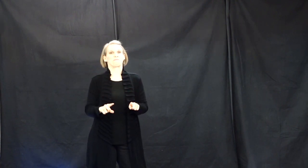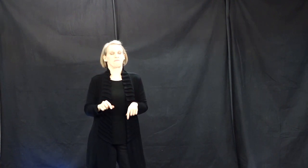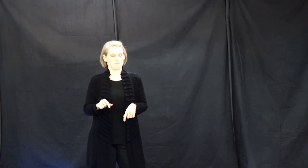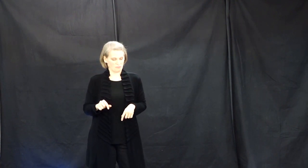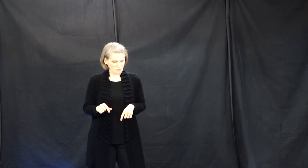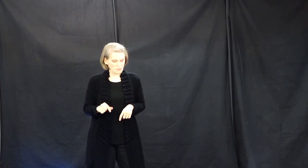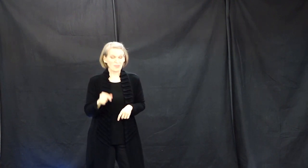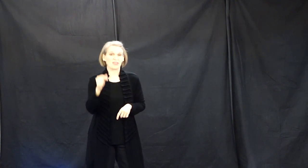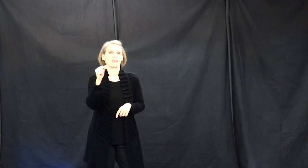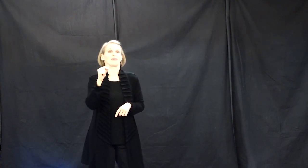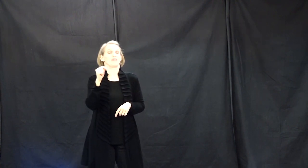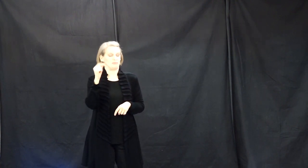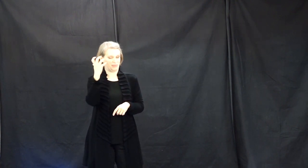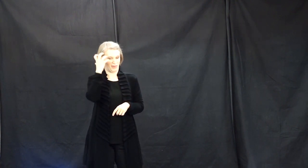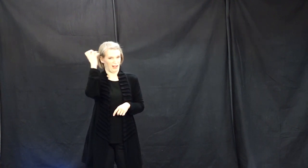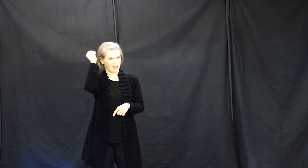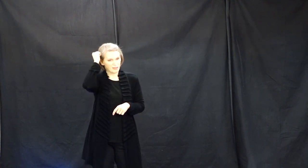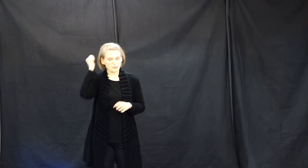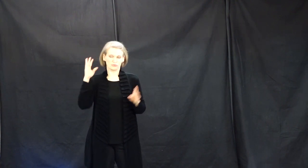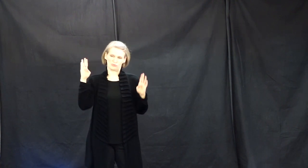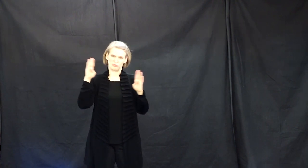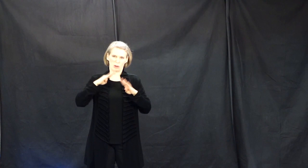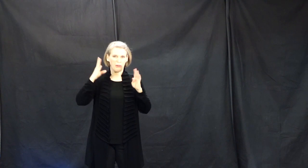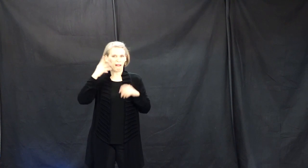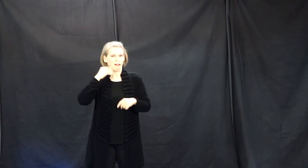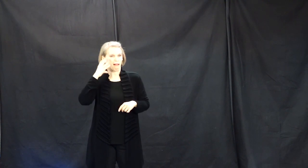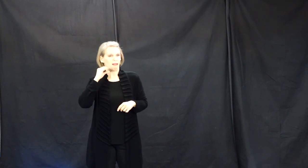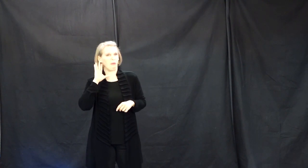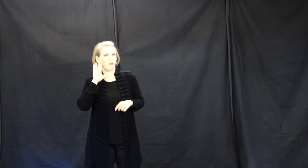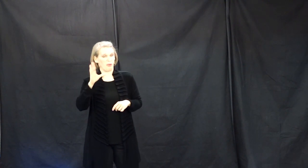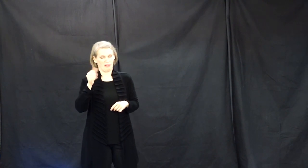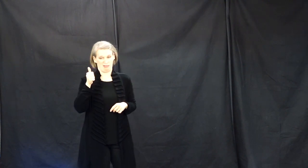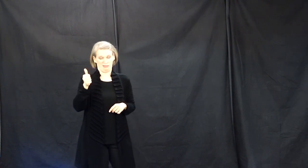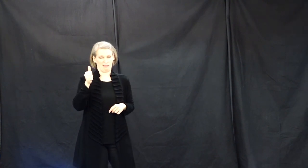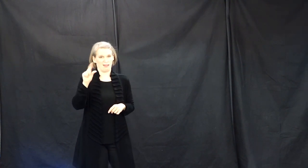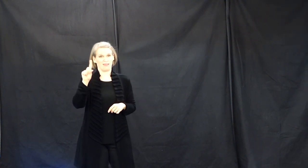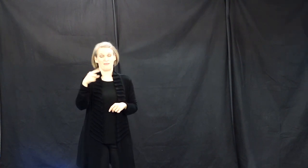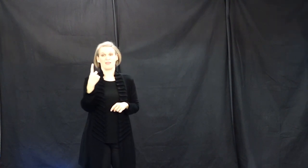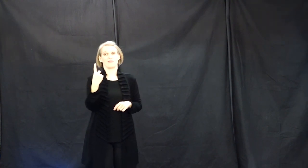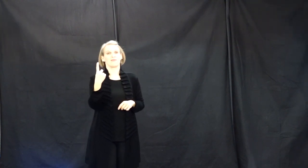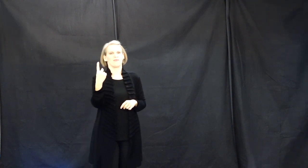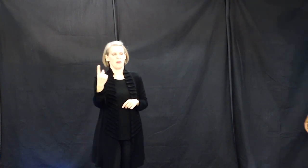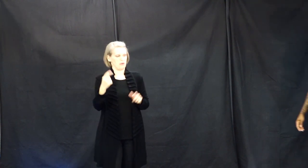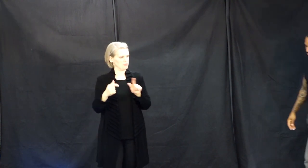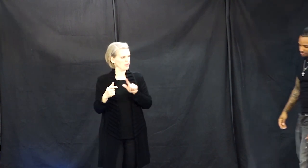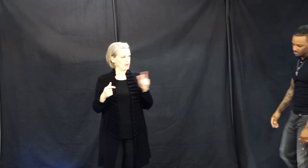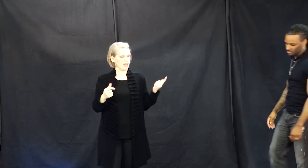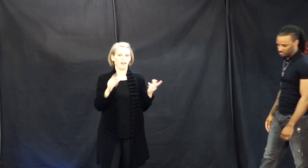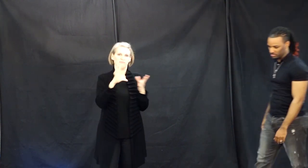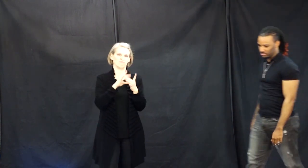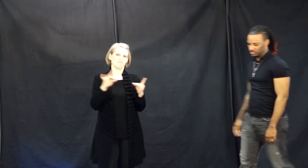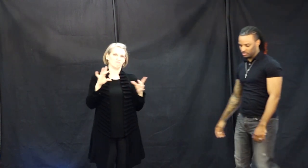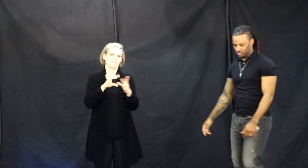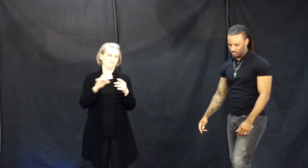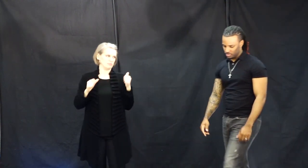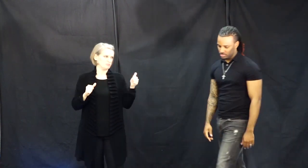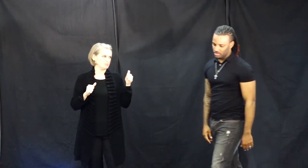There's trouble in the air, you can smell it. And Alexander's by himself. I'll let him tell it.